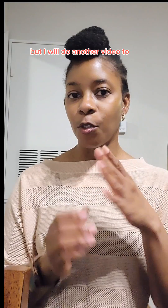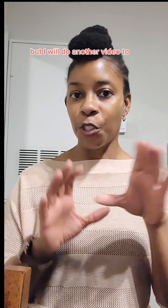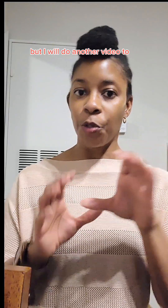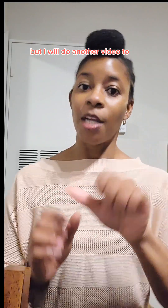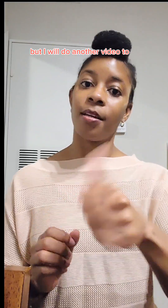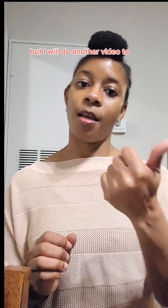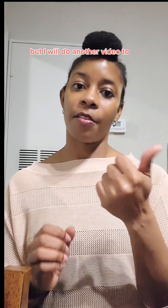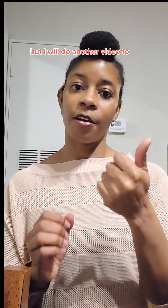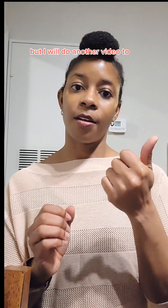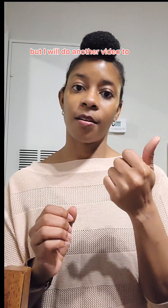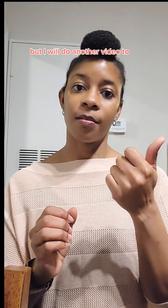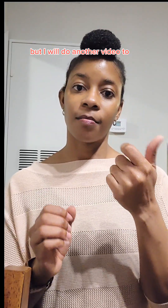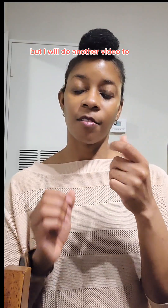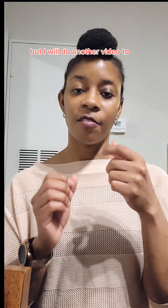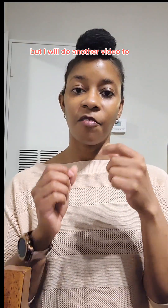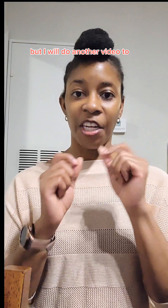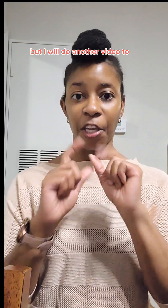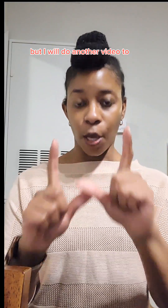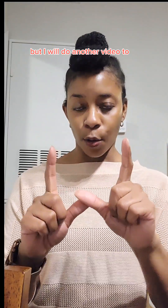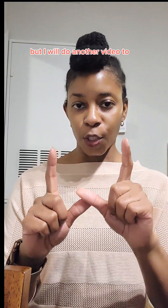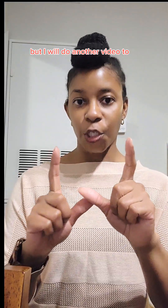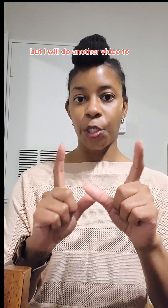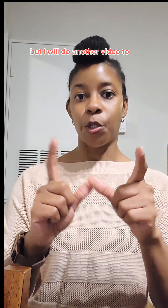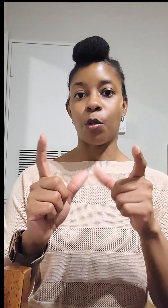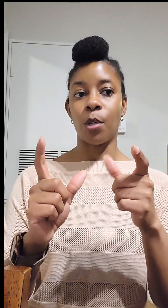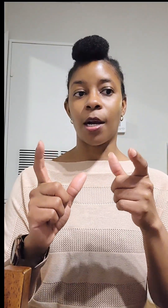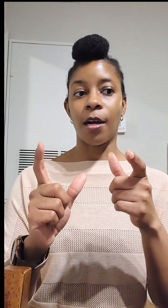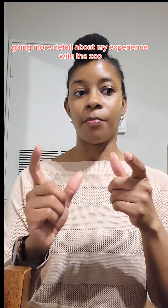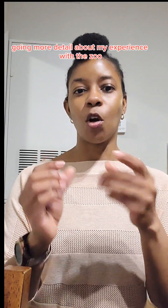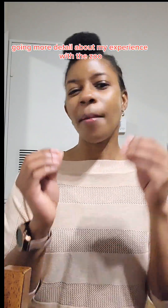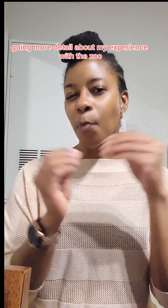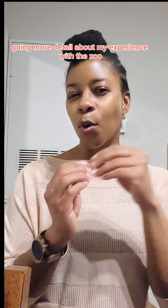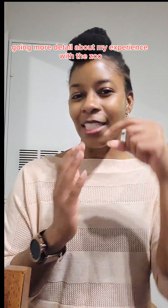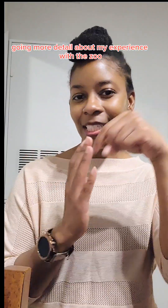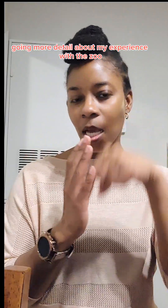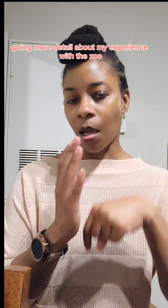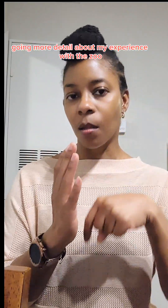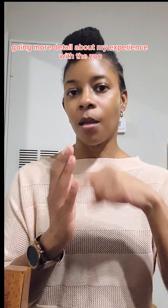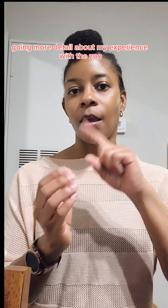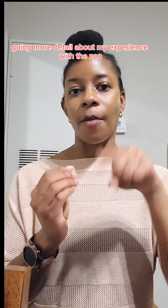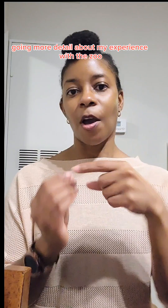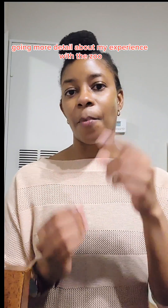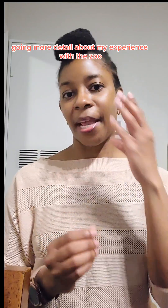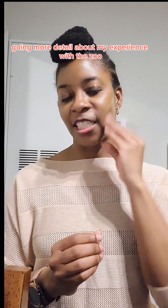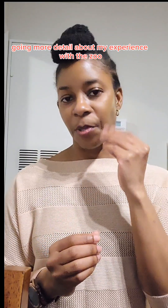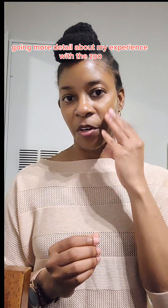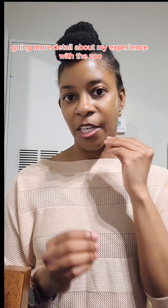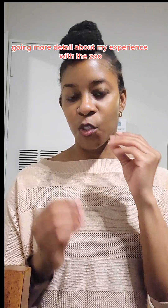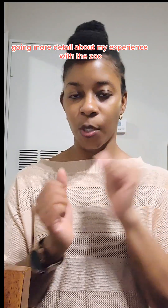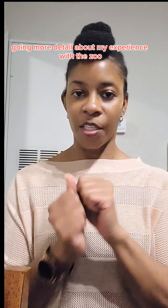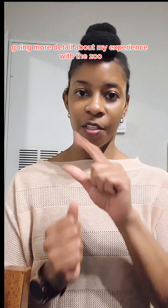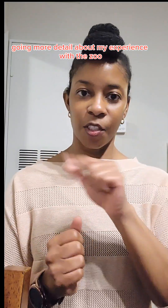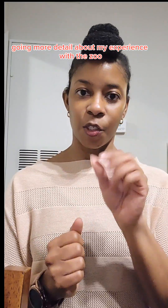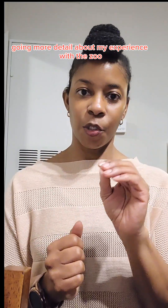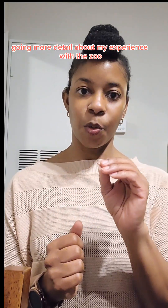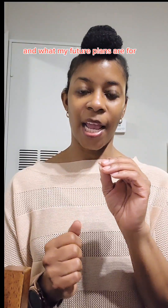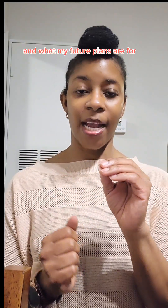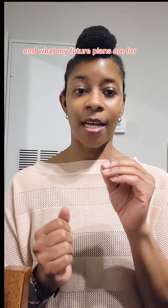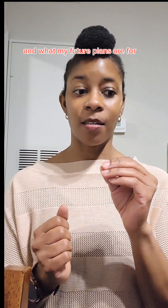do another video to go in more detail about my experience with the zoo and